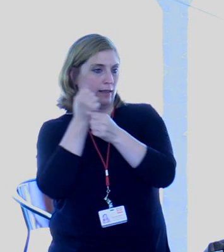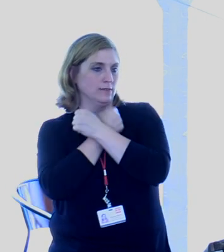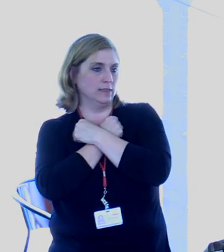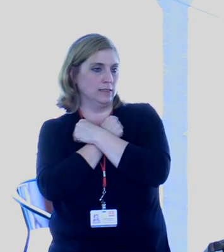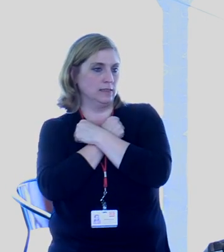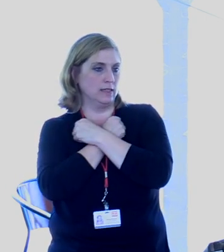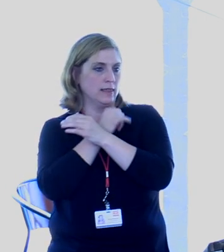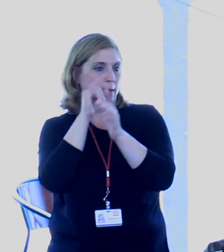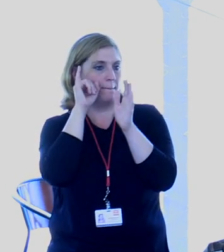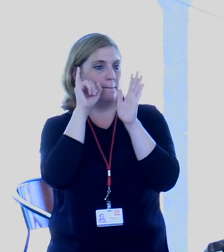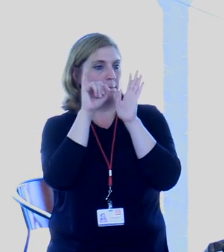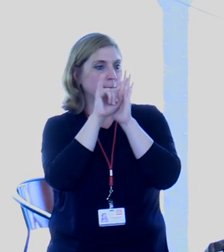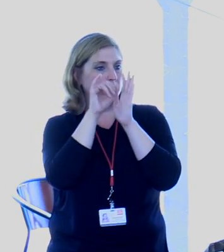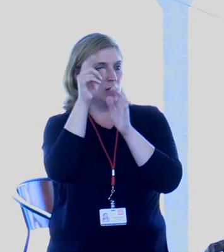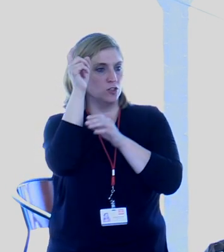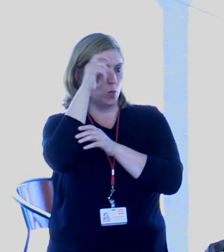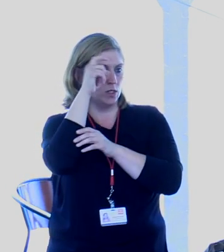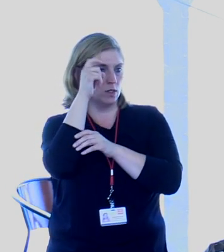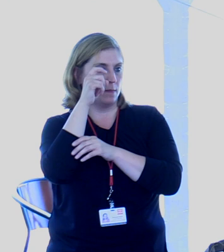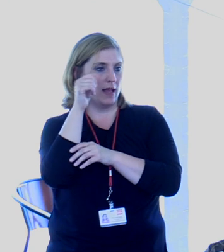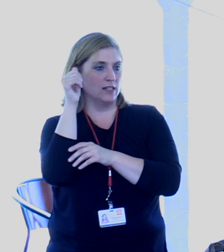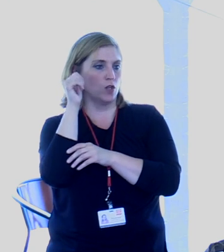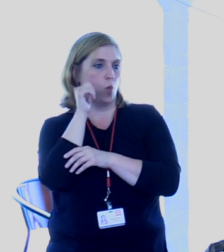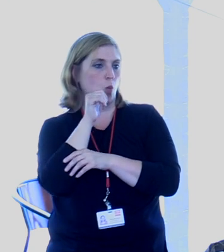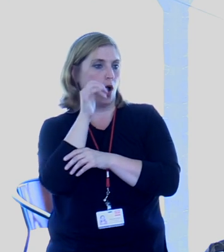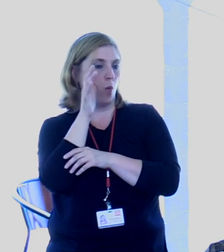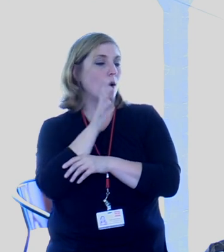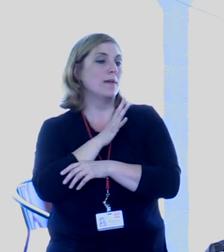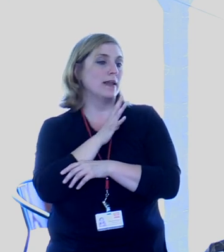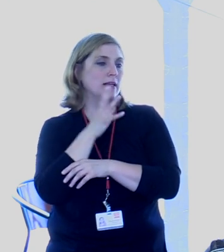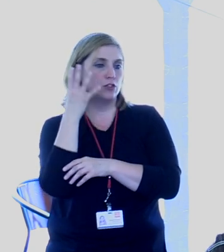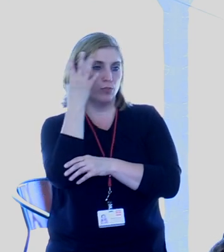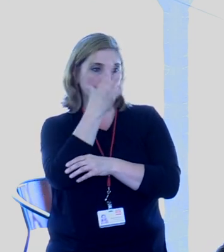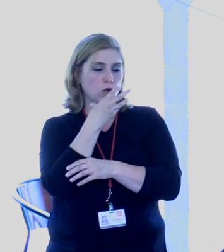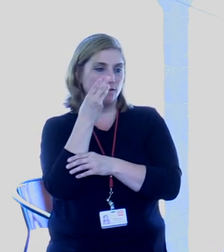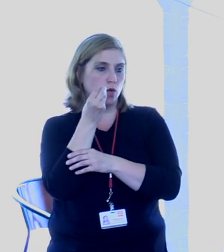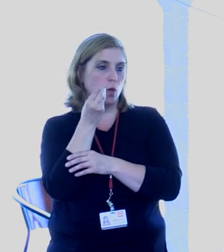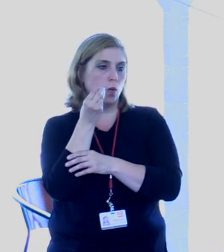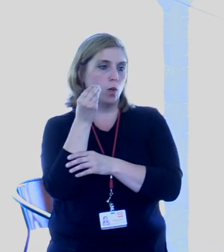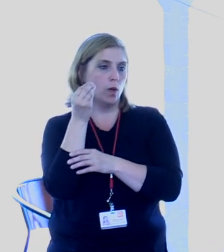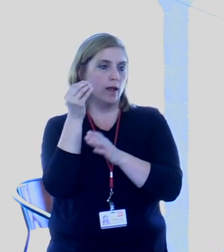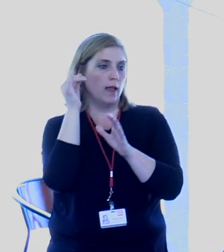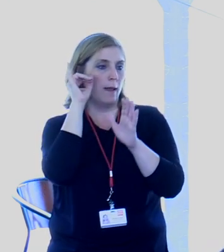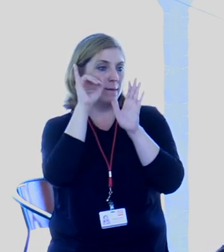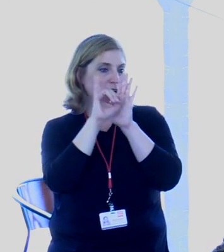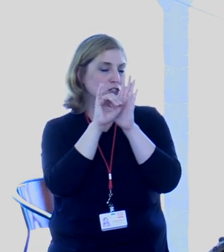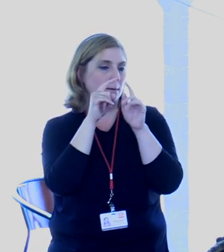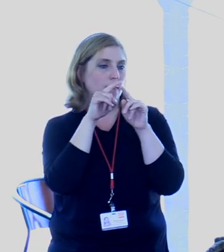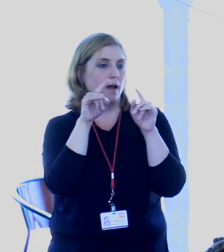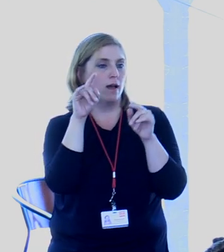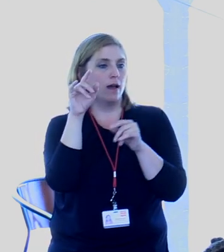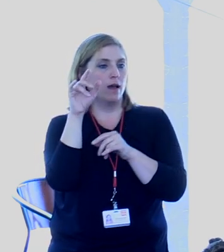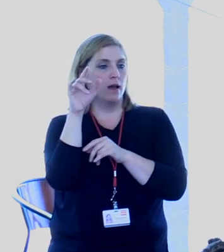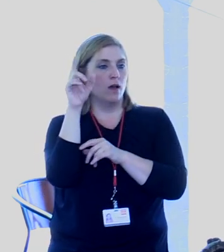The image of wisdom as a woman is a very beautiful image, but the wisdom